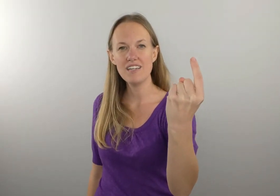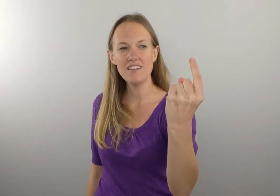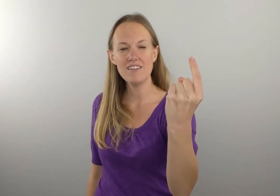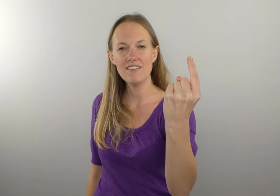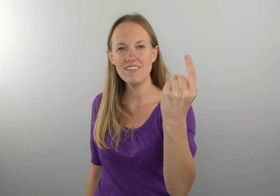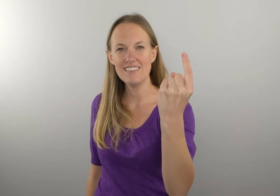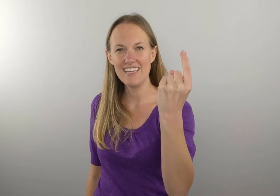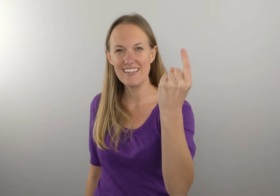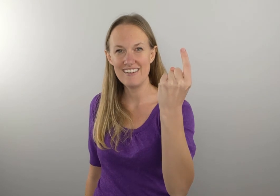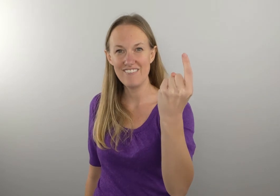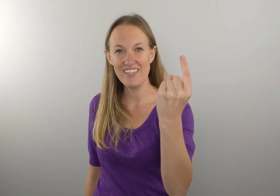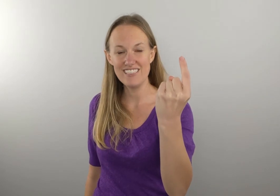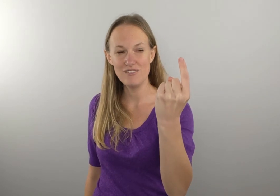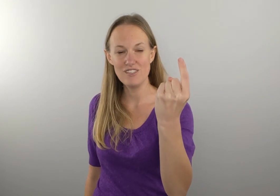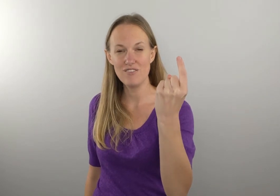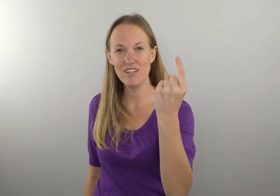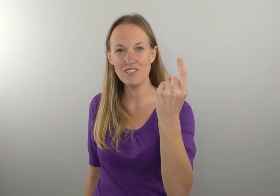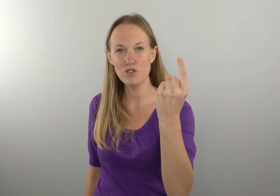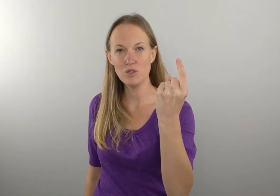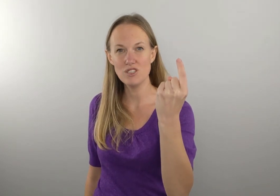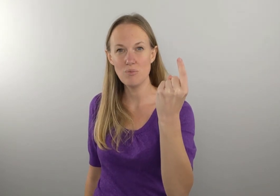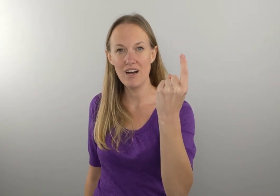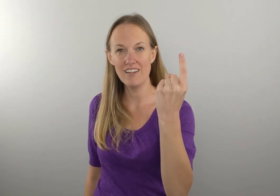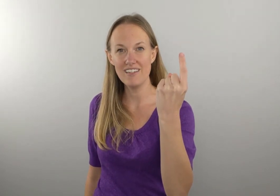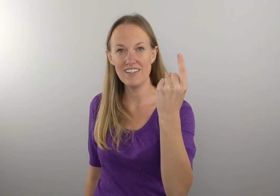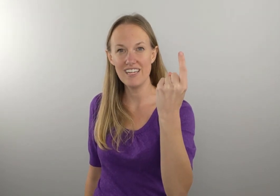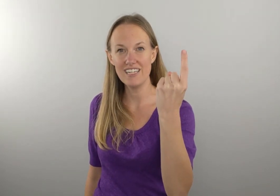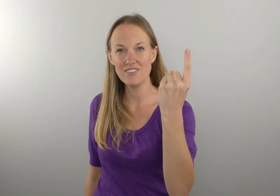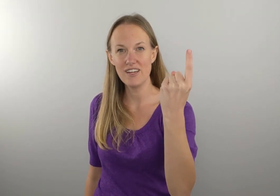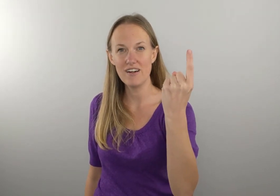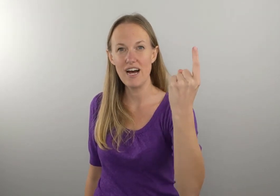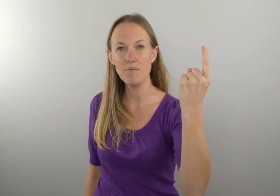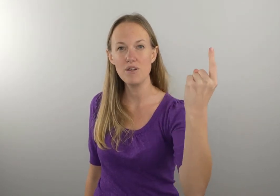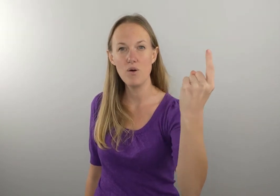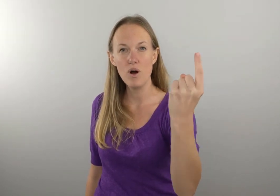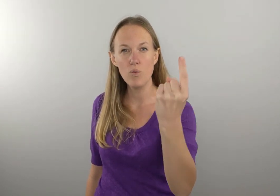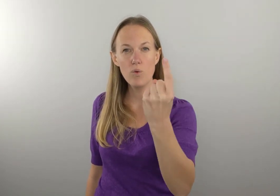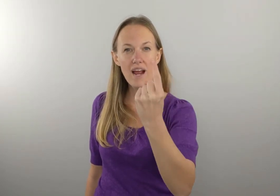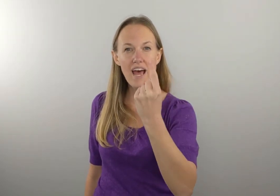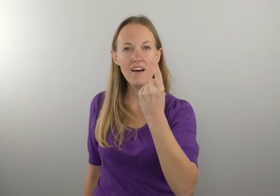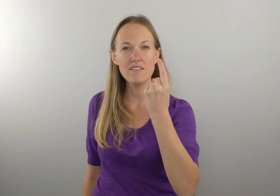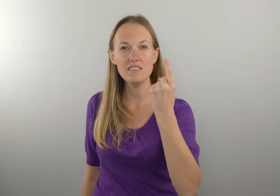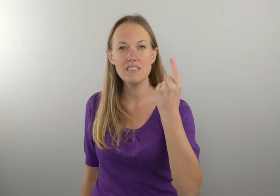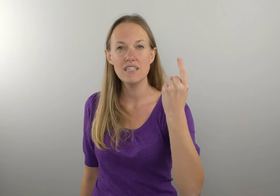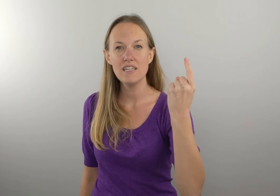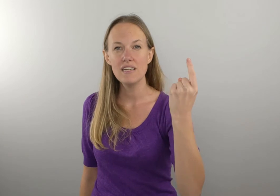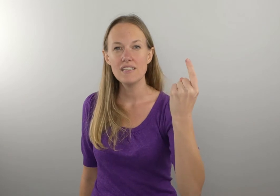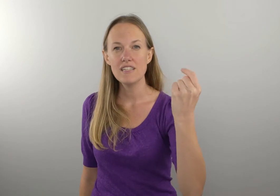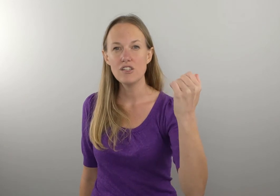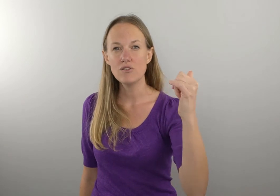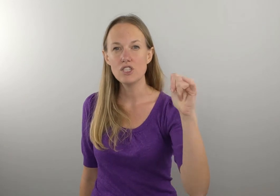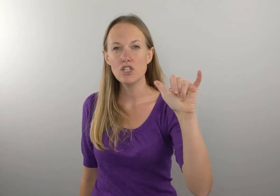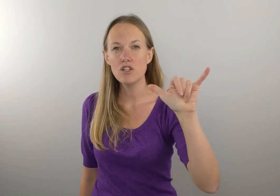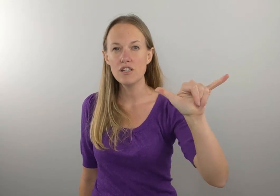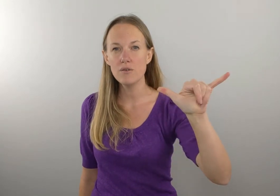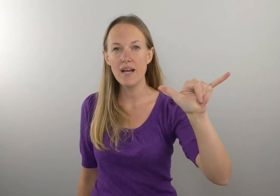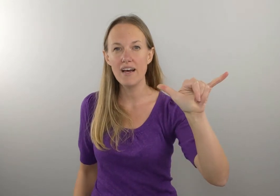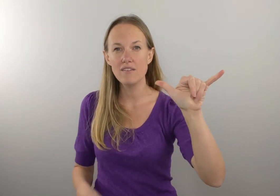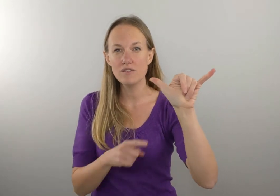new, you take your fists with your fingers towards your body and your index finger up. You go around, and you turn it around with